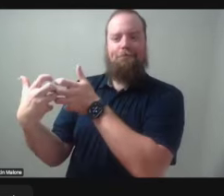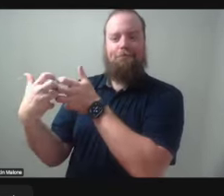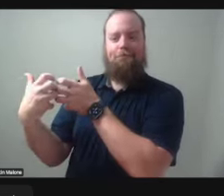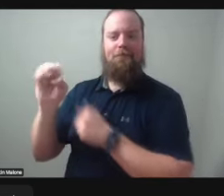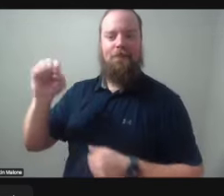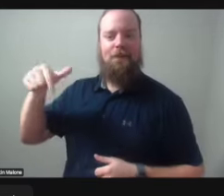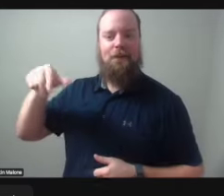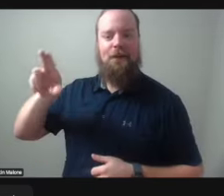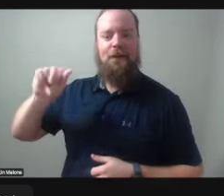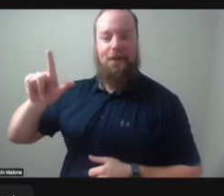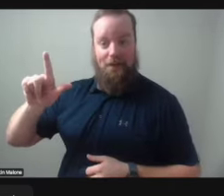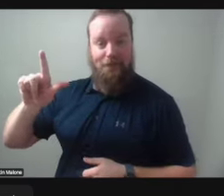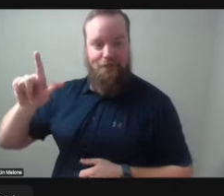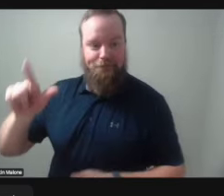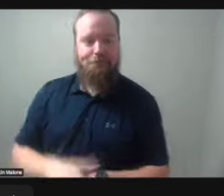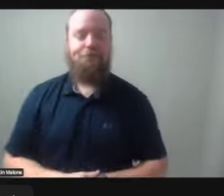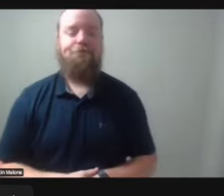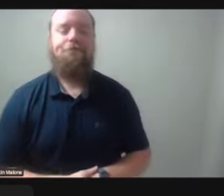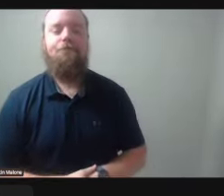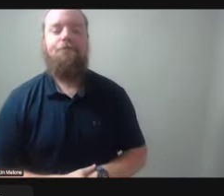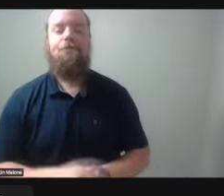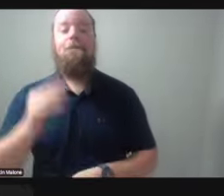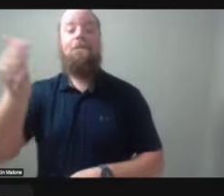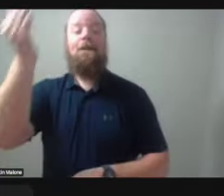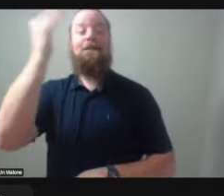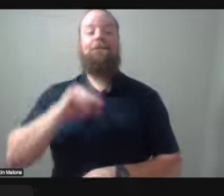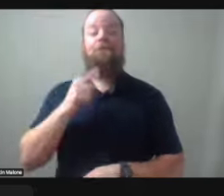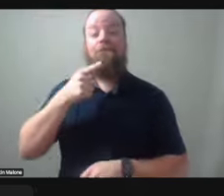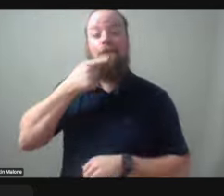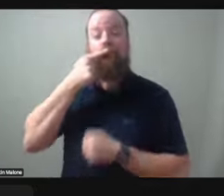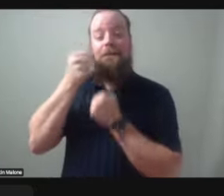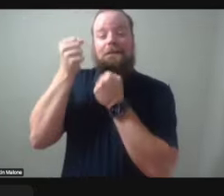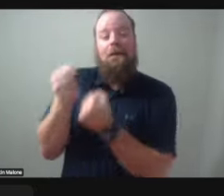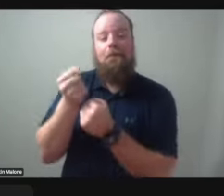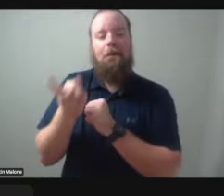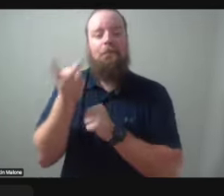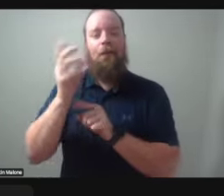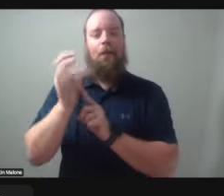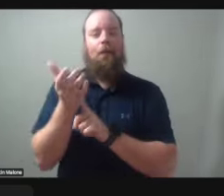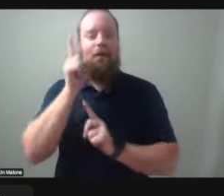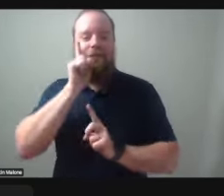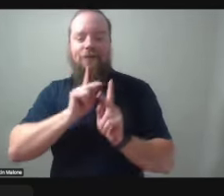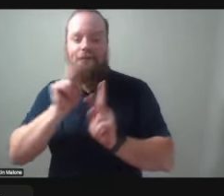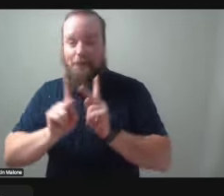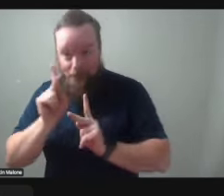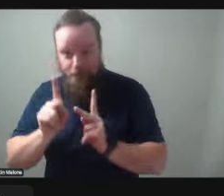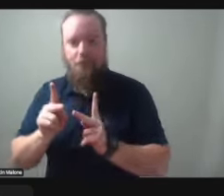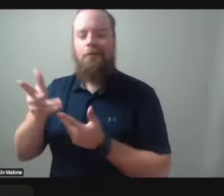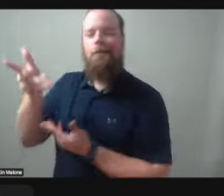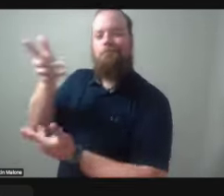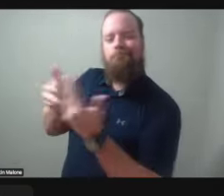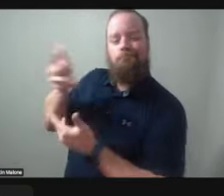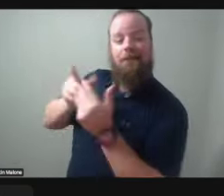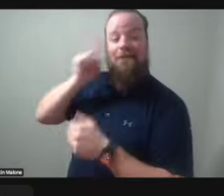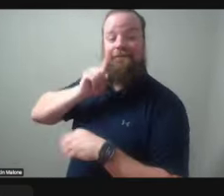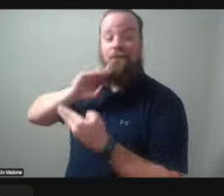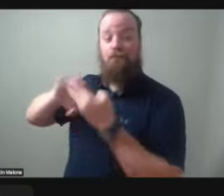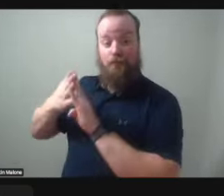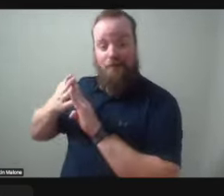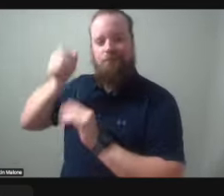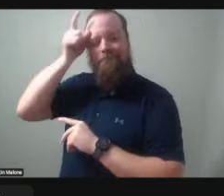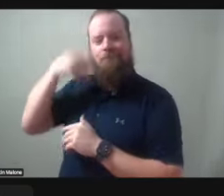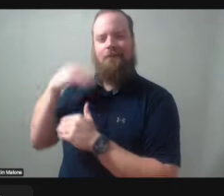where I am trying to communicate in English or not in ASL, in that case, I have to work that much harder. Now we have